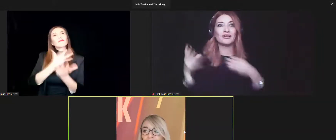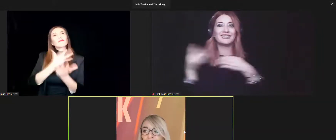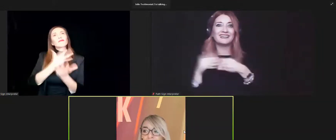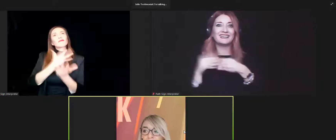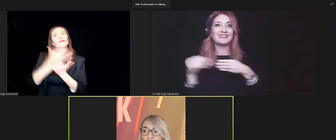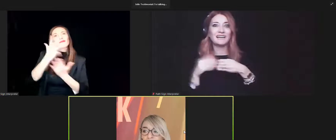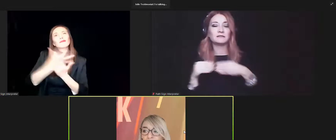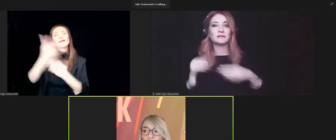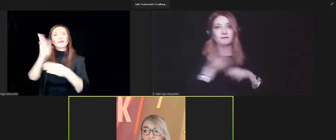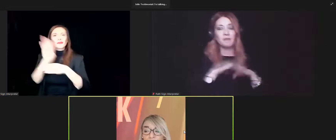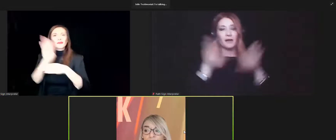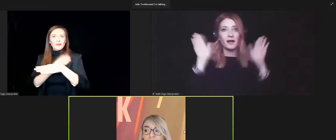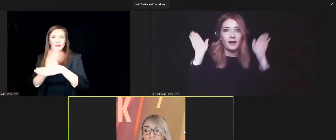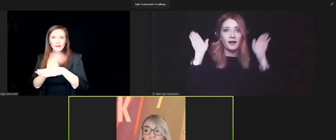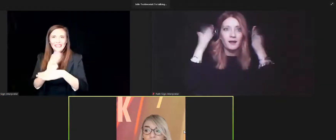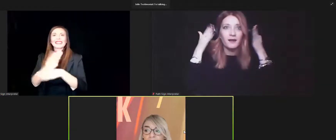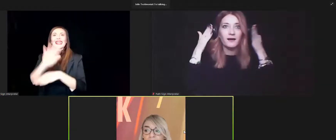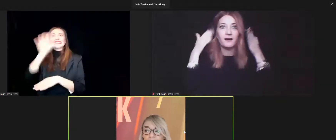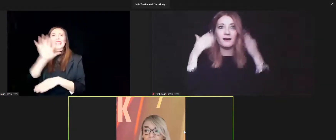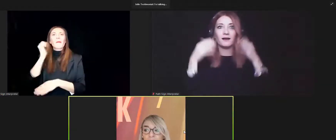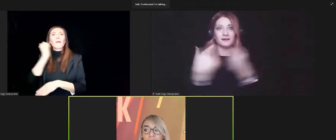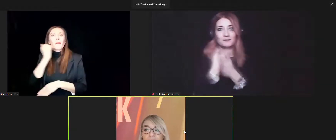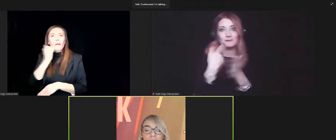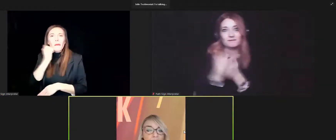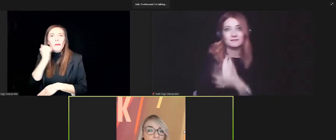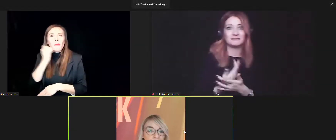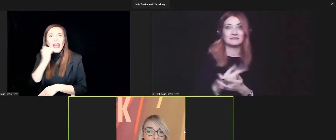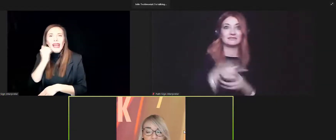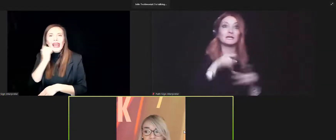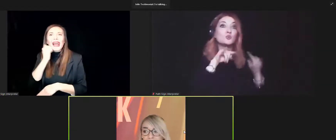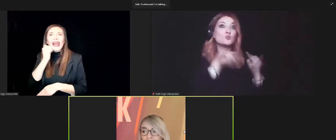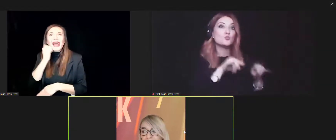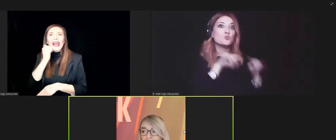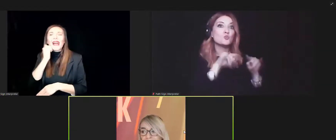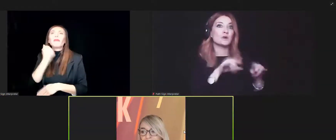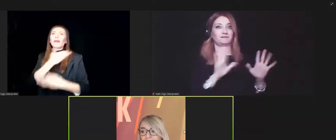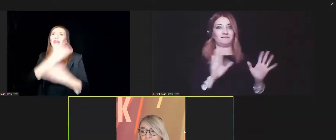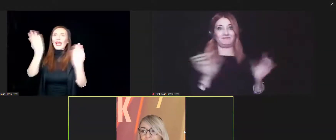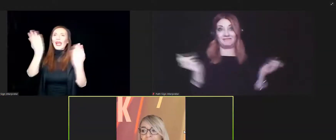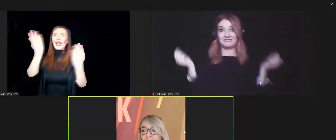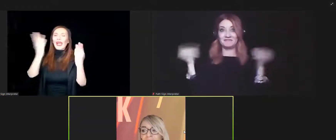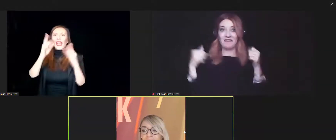Thursday and Friday for the closing of the week to achieve the objectives.